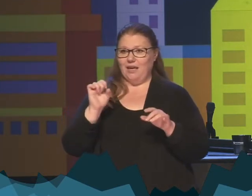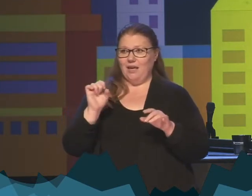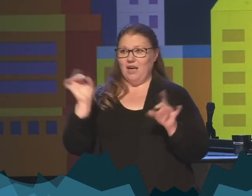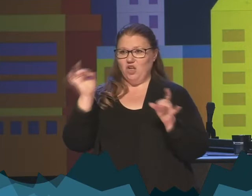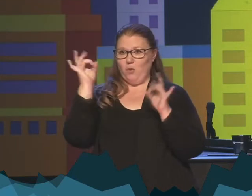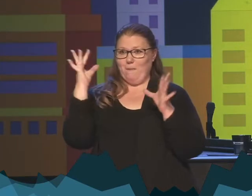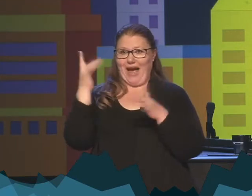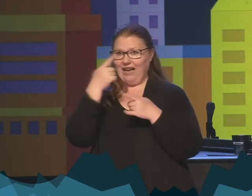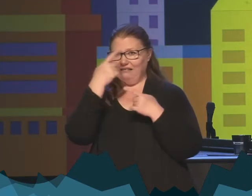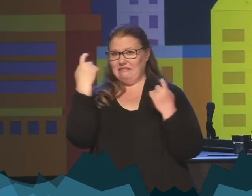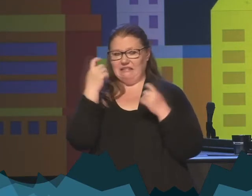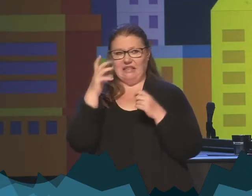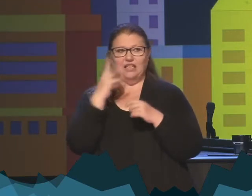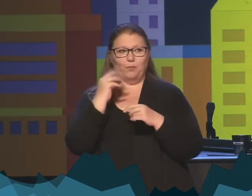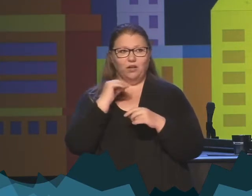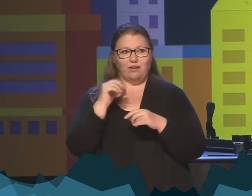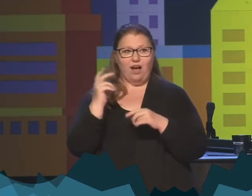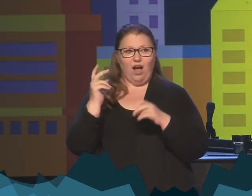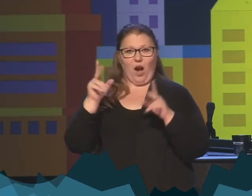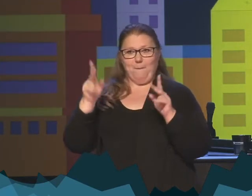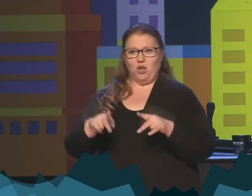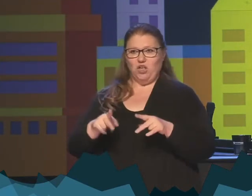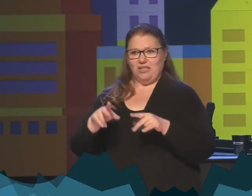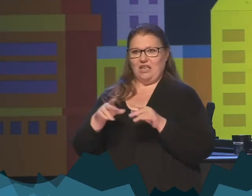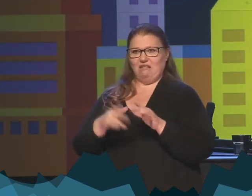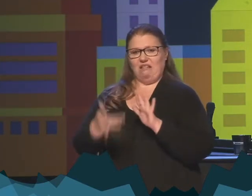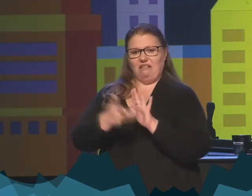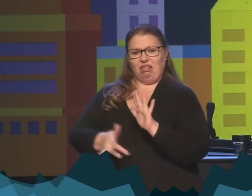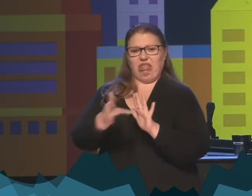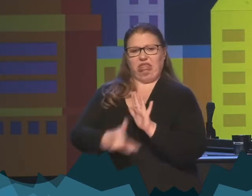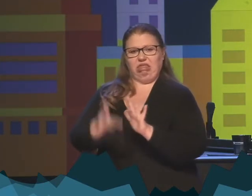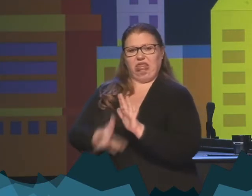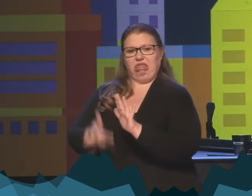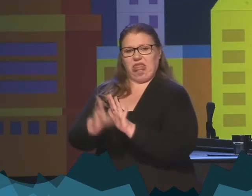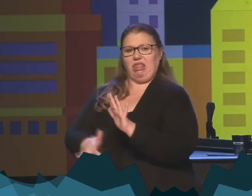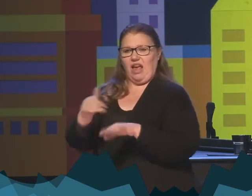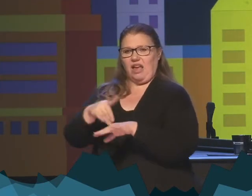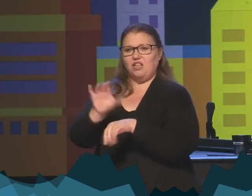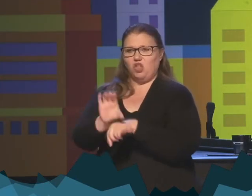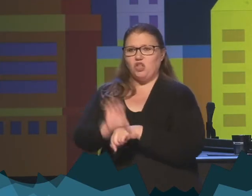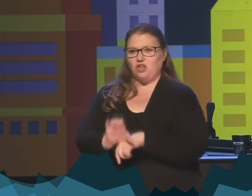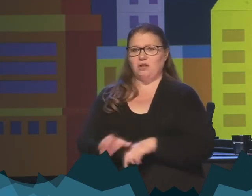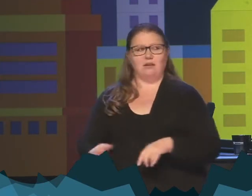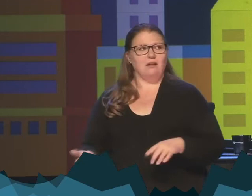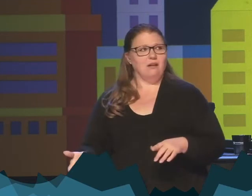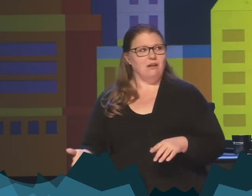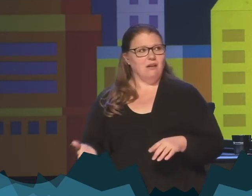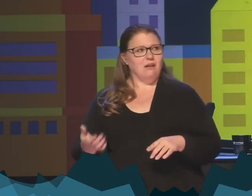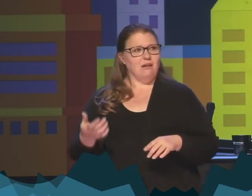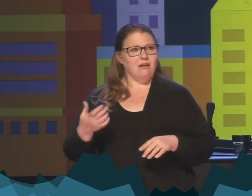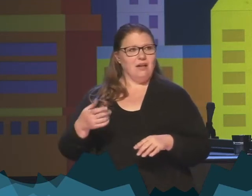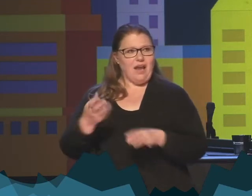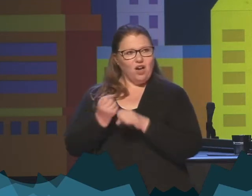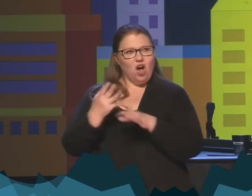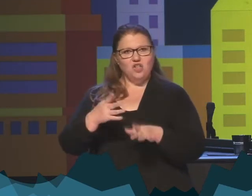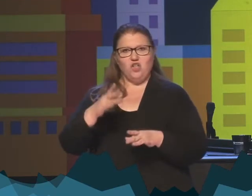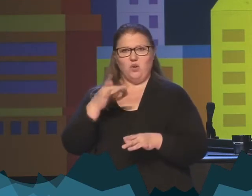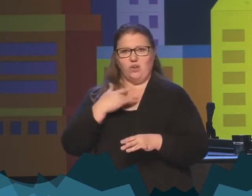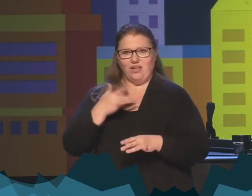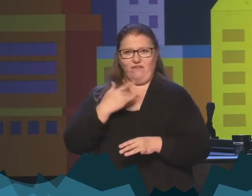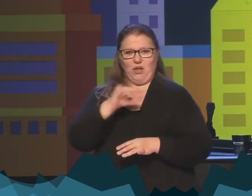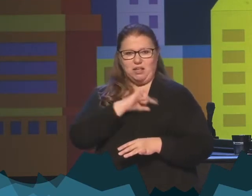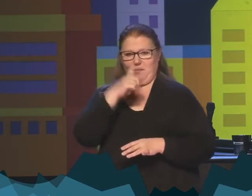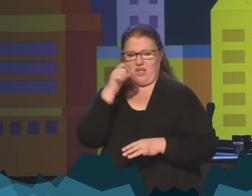experience for a person who's been used at a church that just used them over and over and over and over again and made you to feel guilty because you